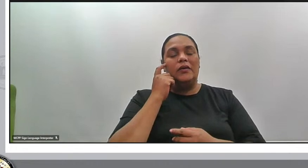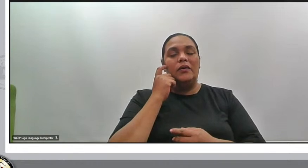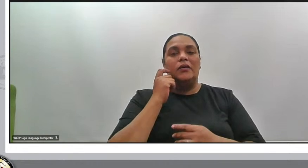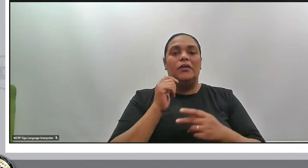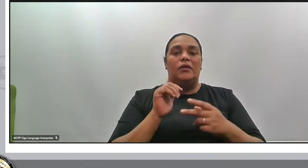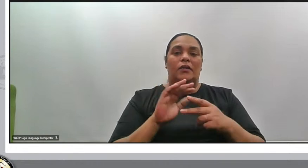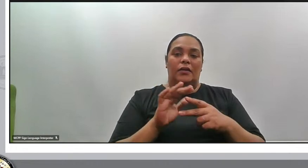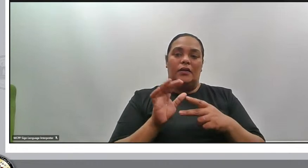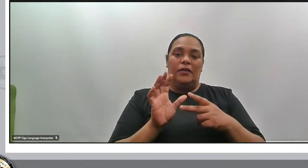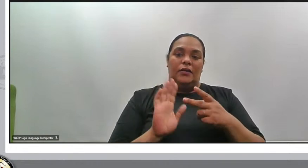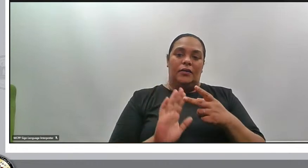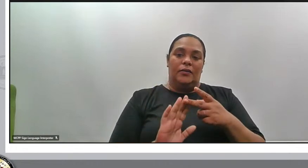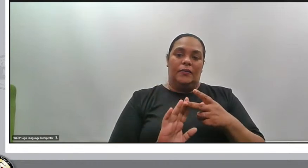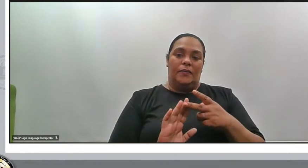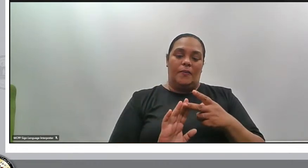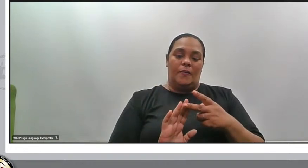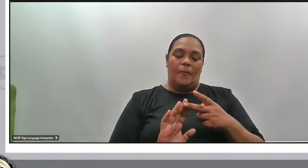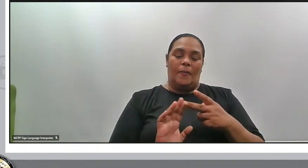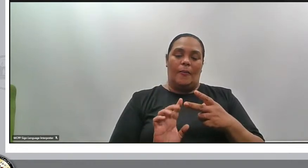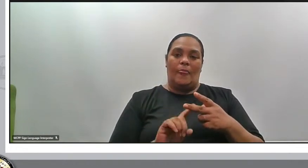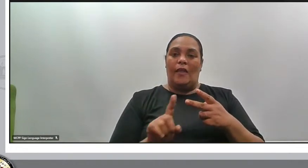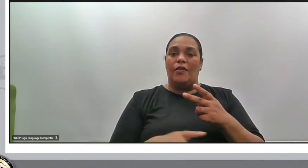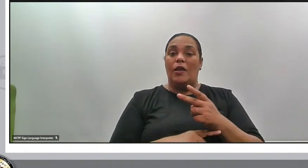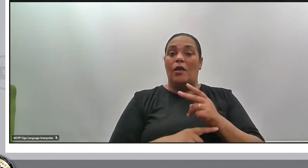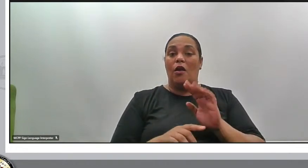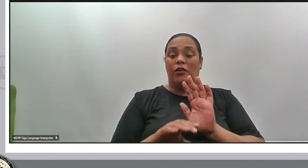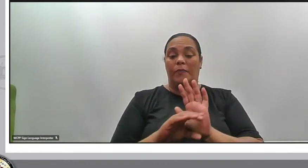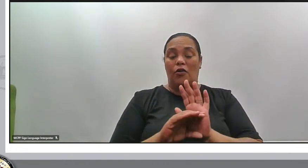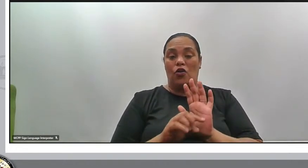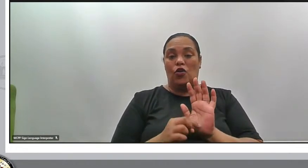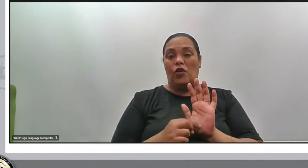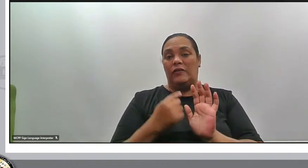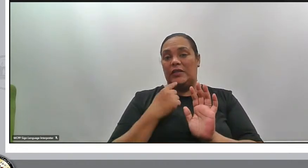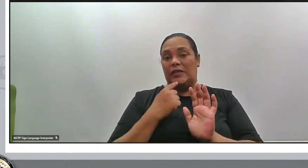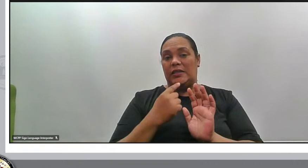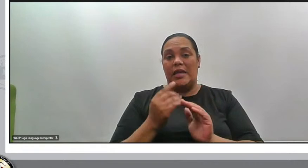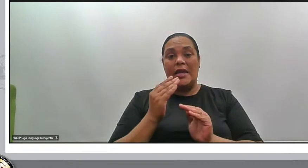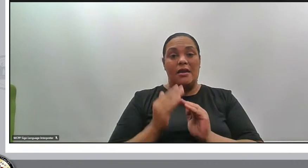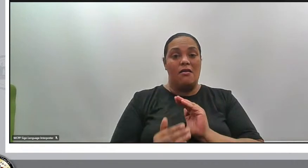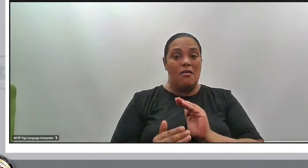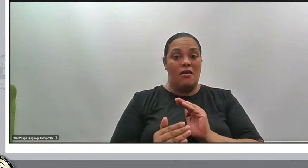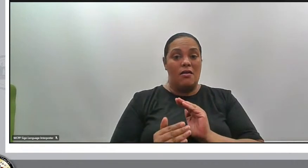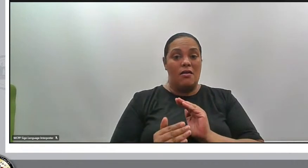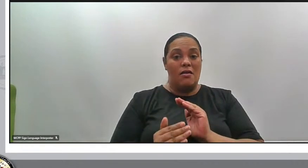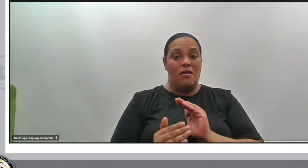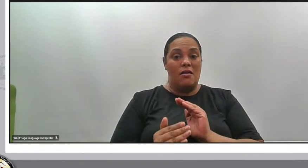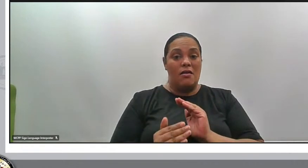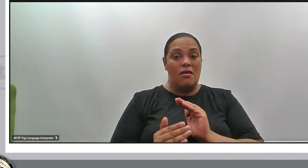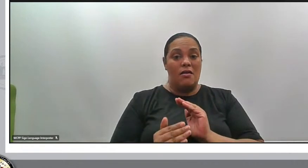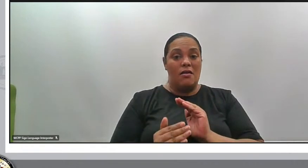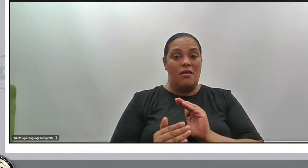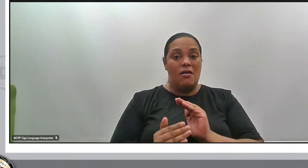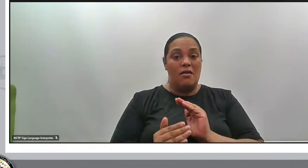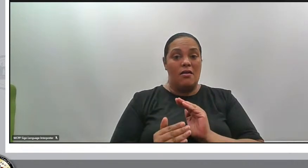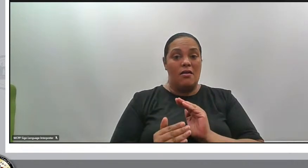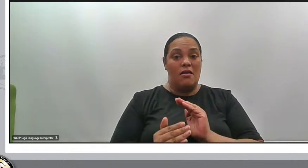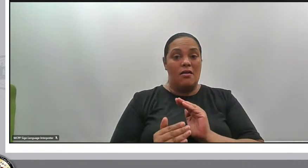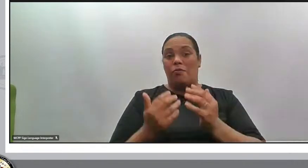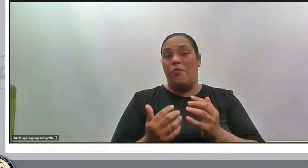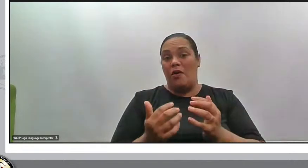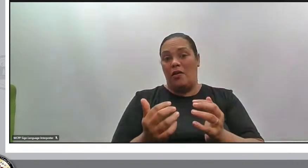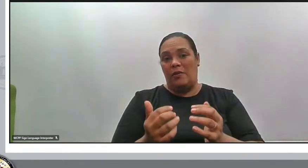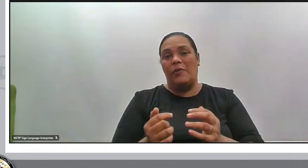And then in the last paragraph, it says that the end of term of the sixth parliament will